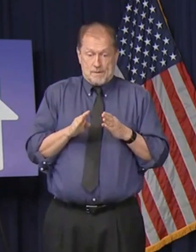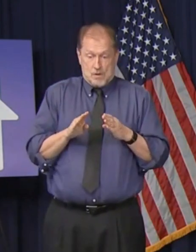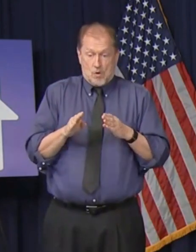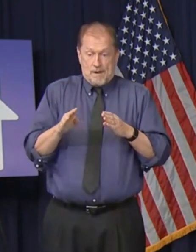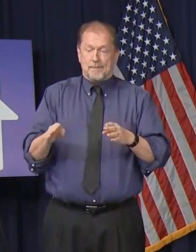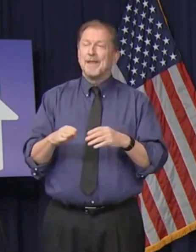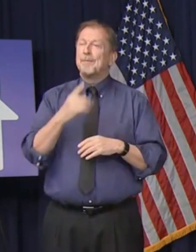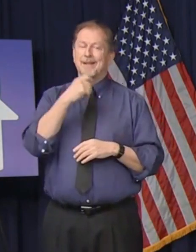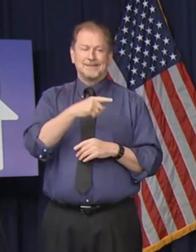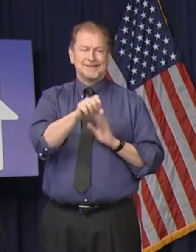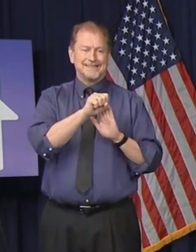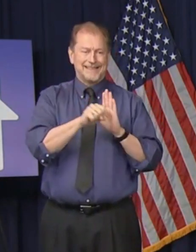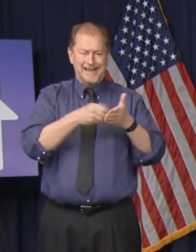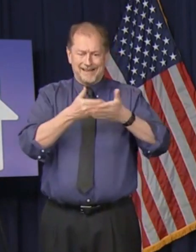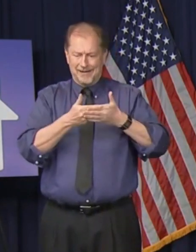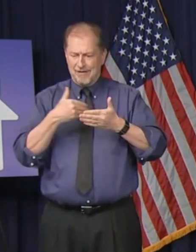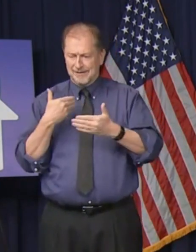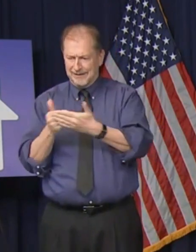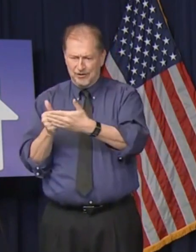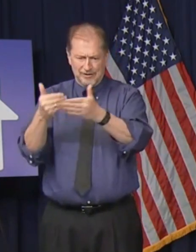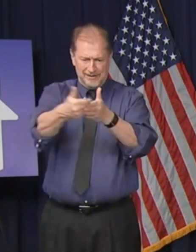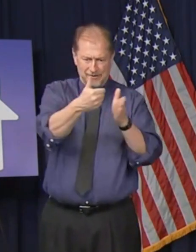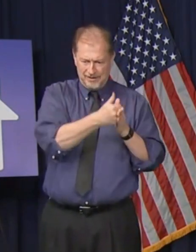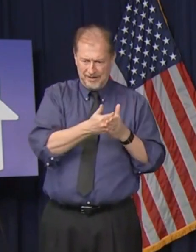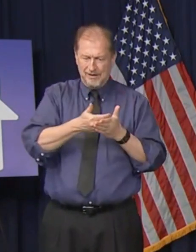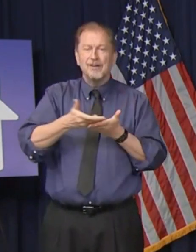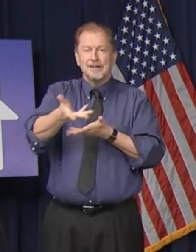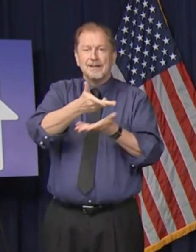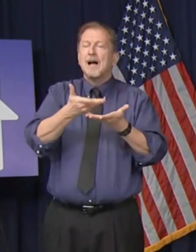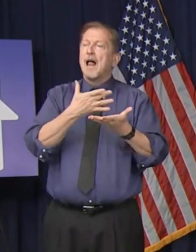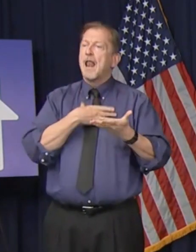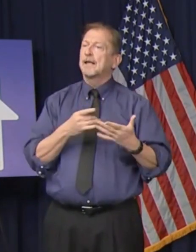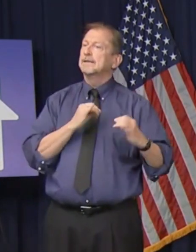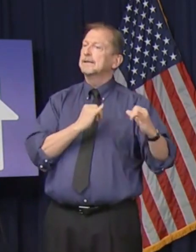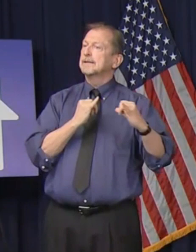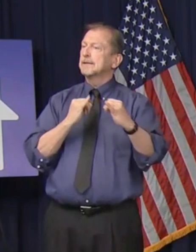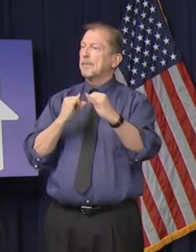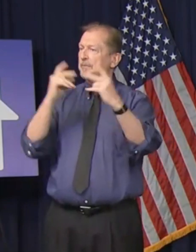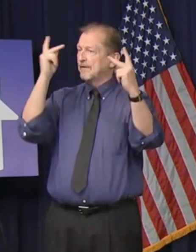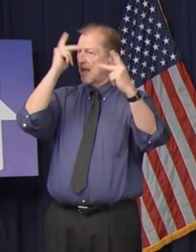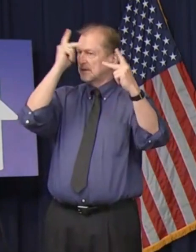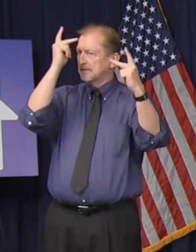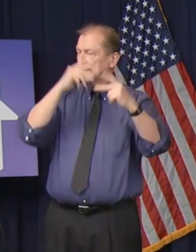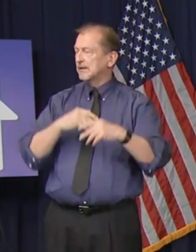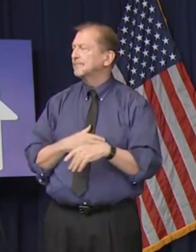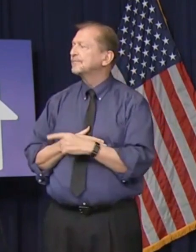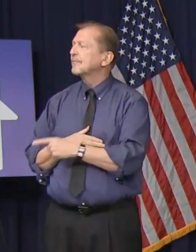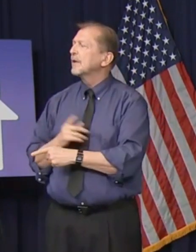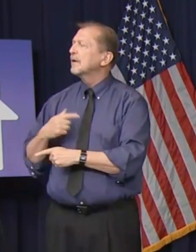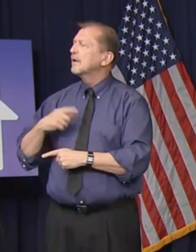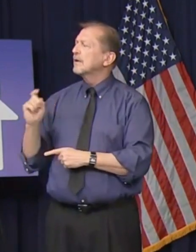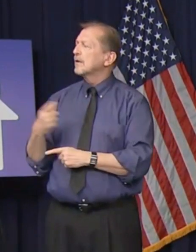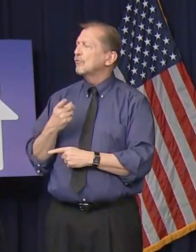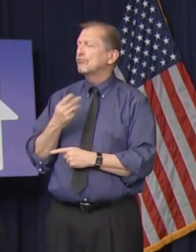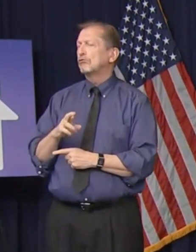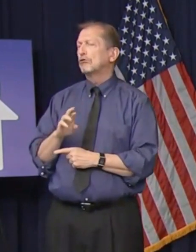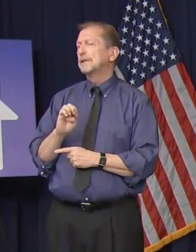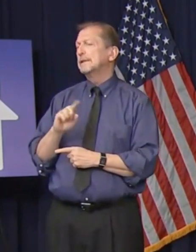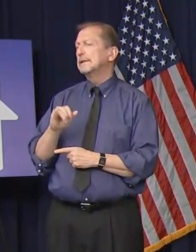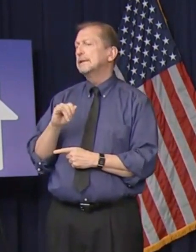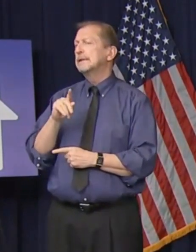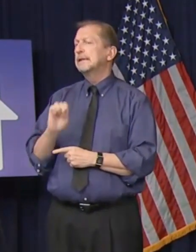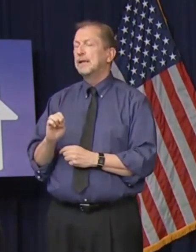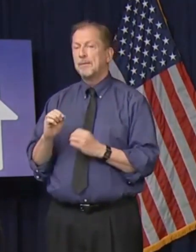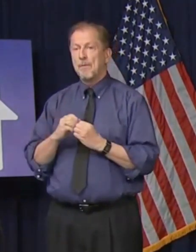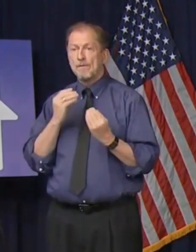share borders and ideas with one another. Kelly at Block Club, a question for Dr. Ezike. Is there updated information on